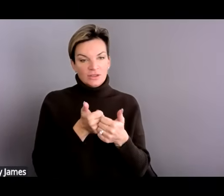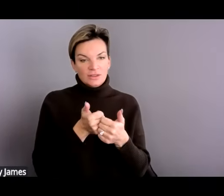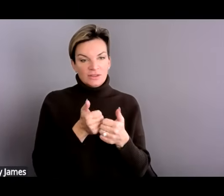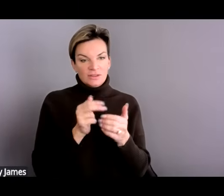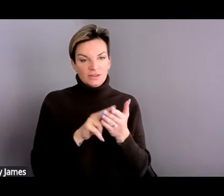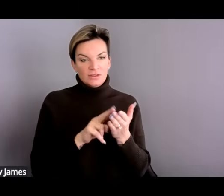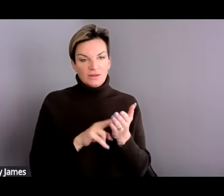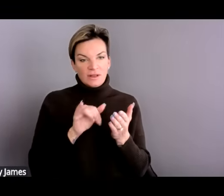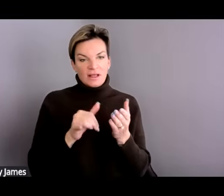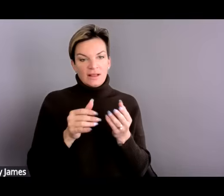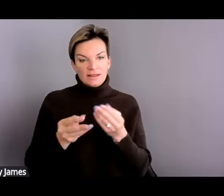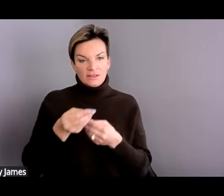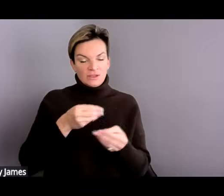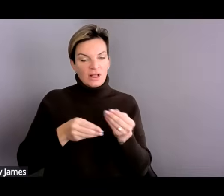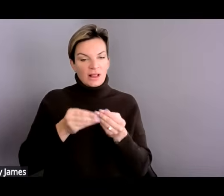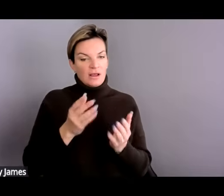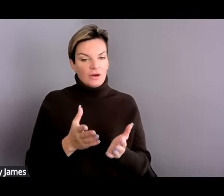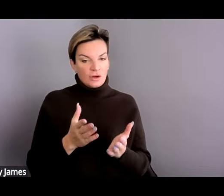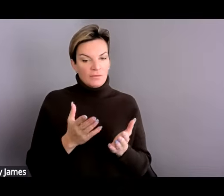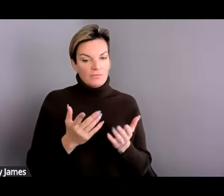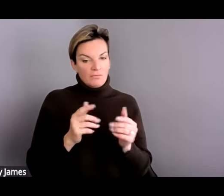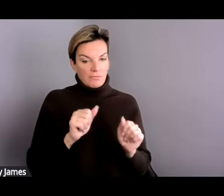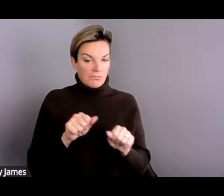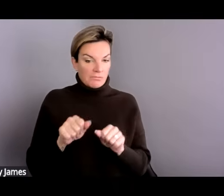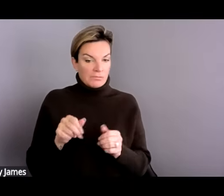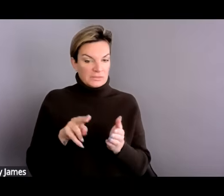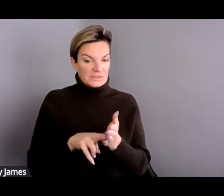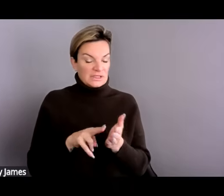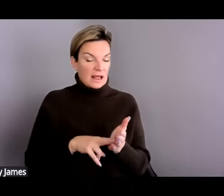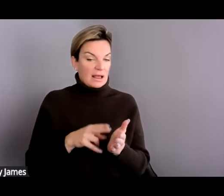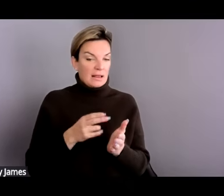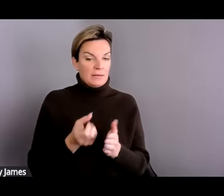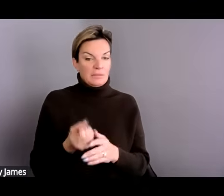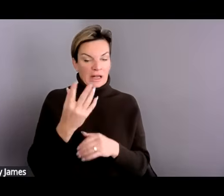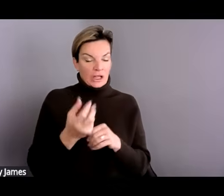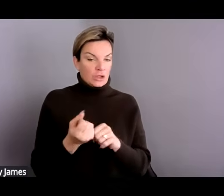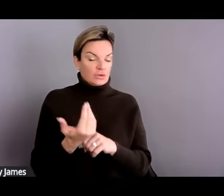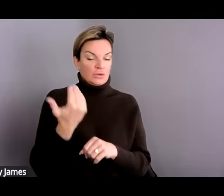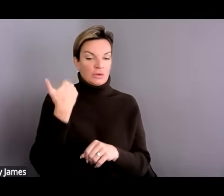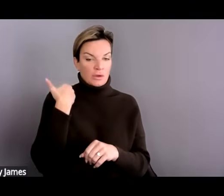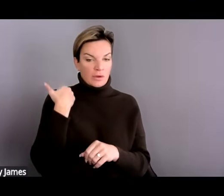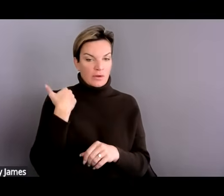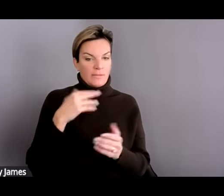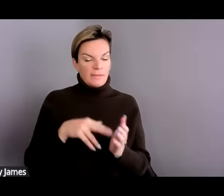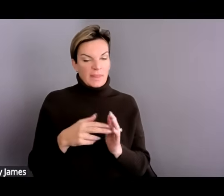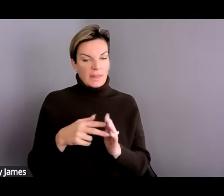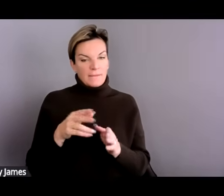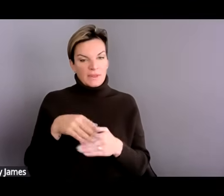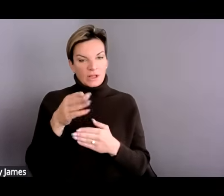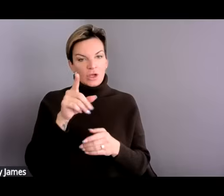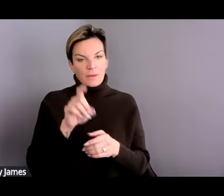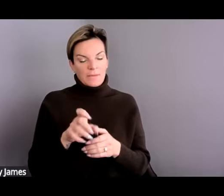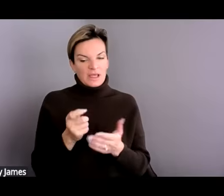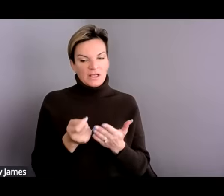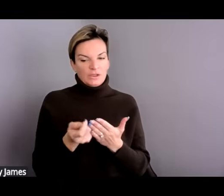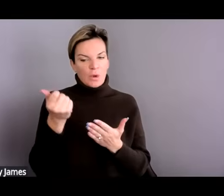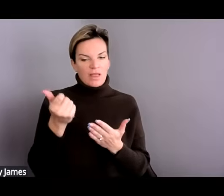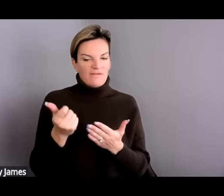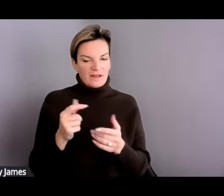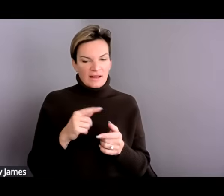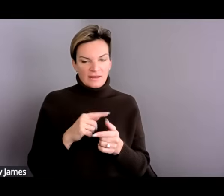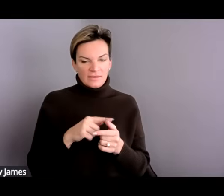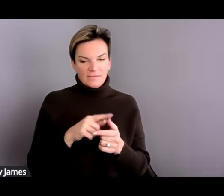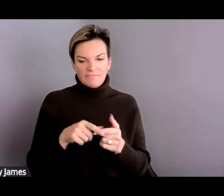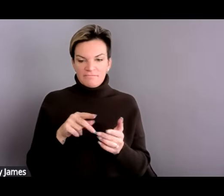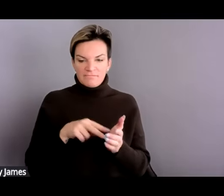may or may not have signed years ago, that a petition could be disqualified and with it, the disenfranchisement of